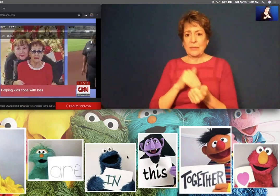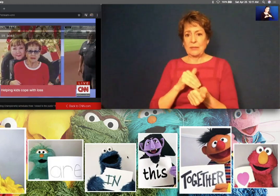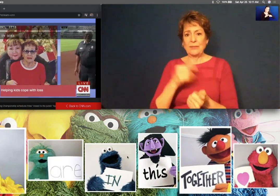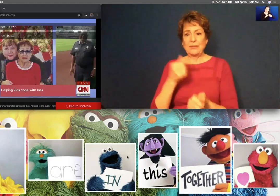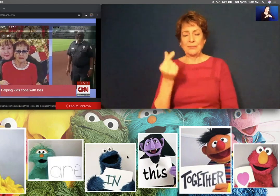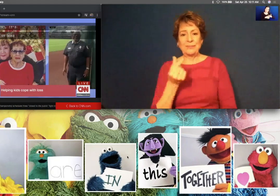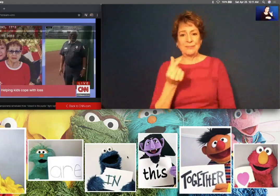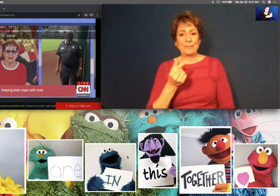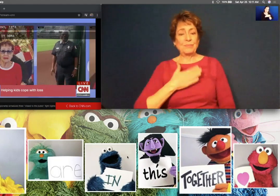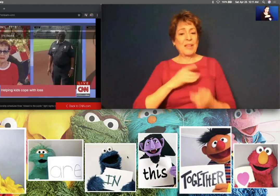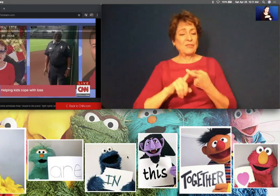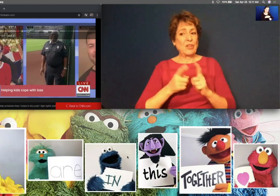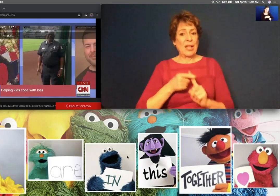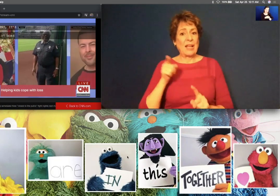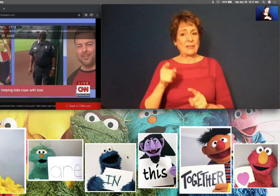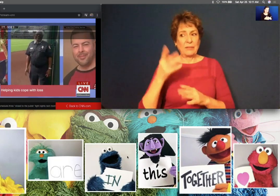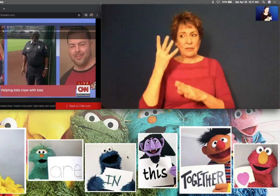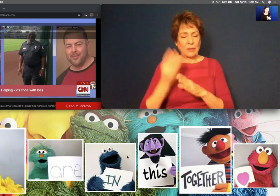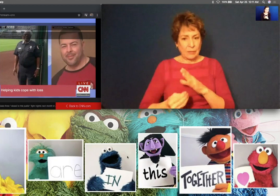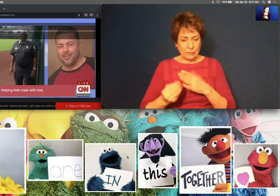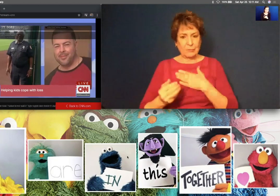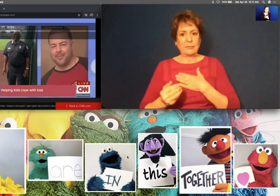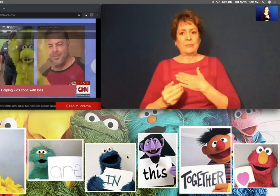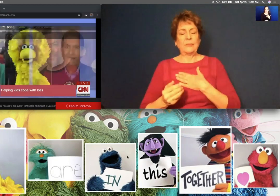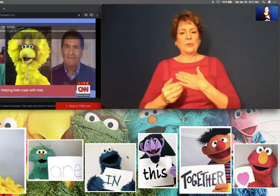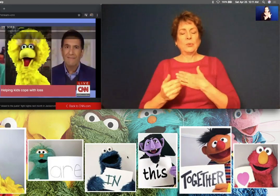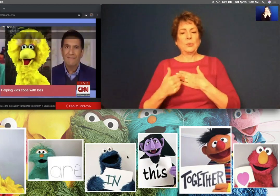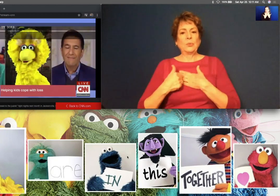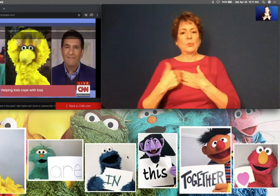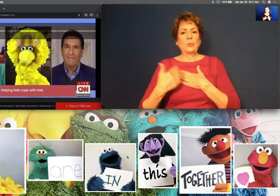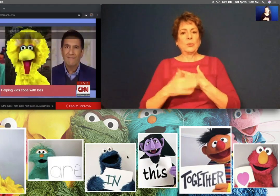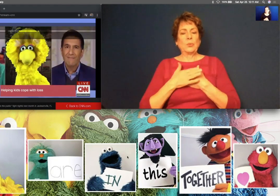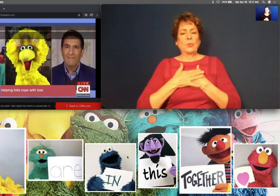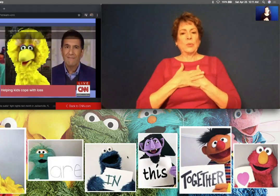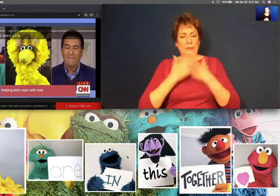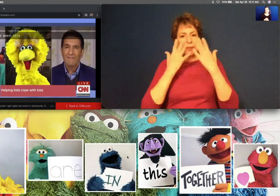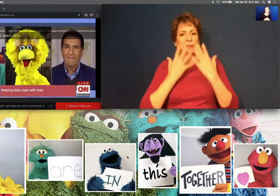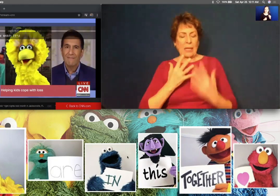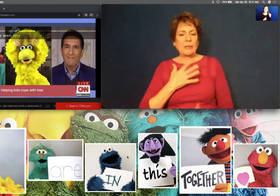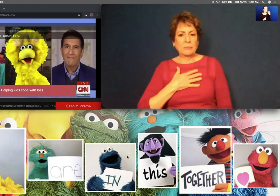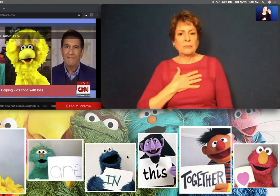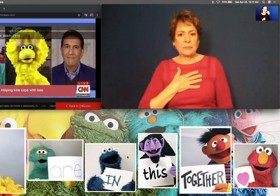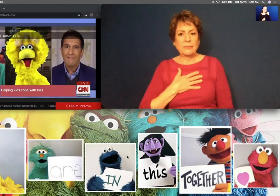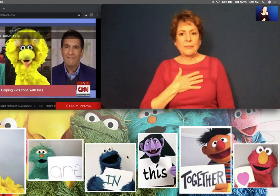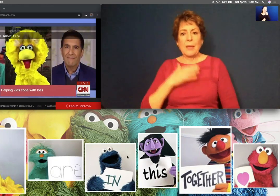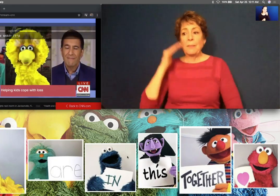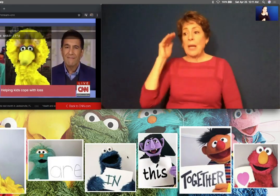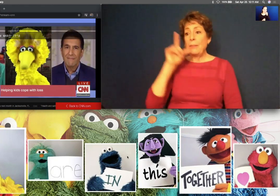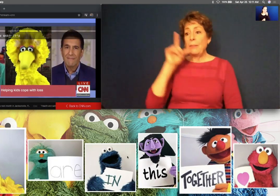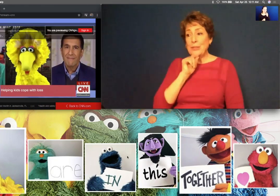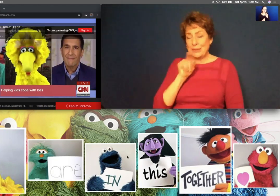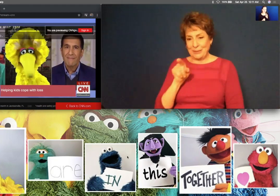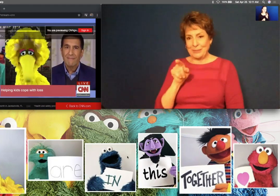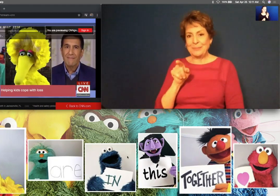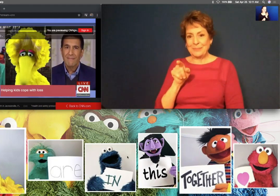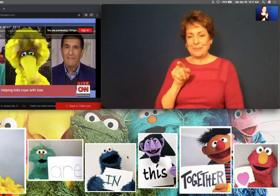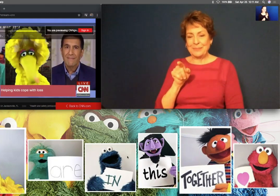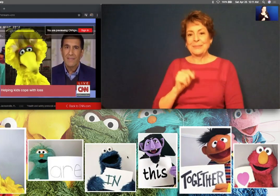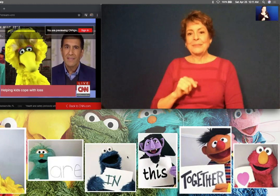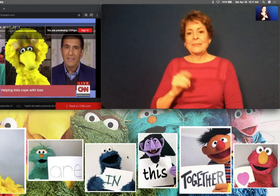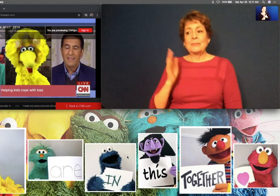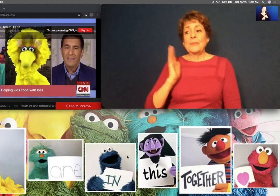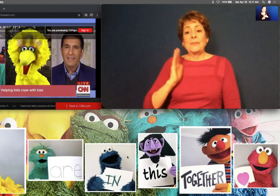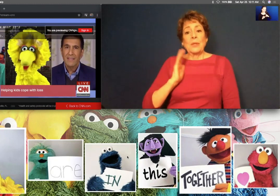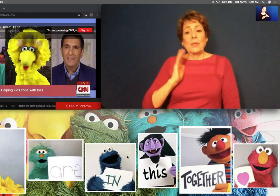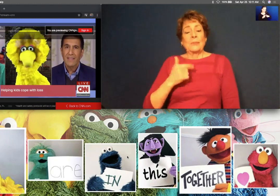you know what? I know what it's like to lose a friend. Yeah, when I lost my friend, Mr. Hooper, I felt